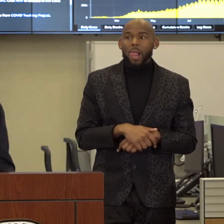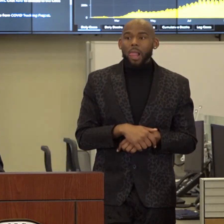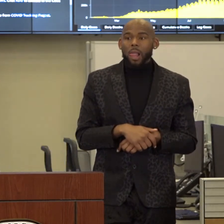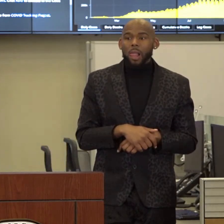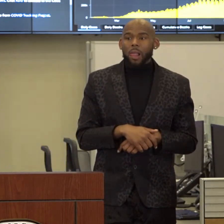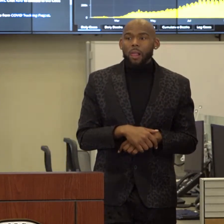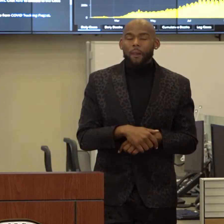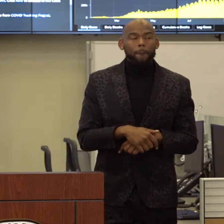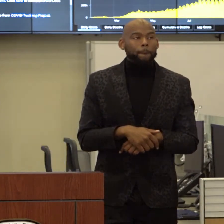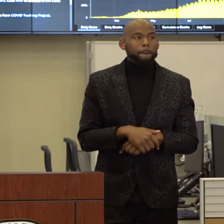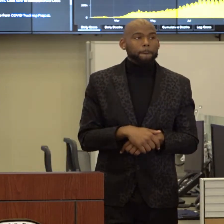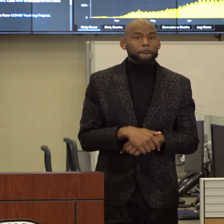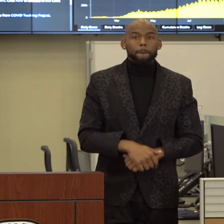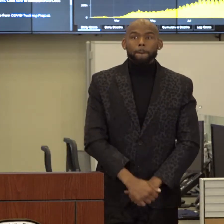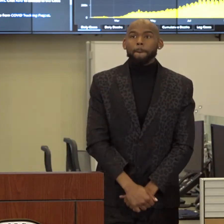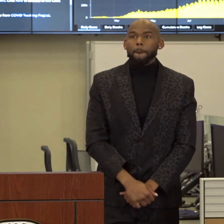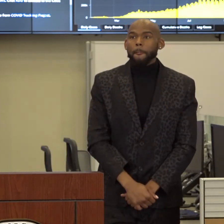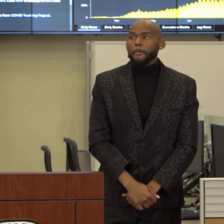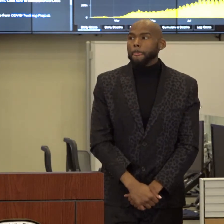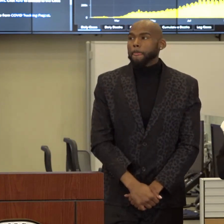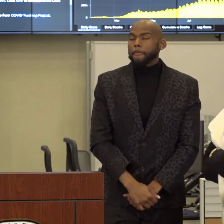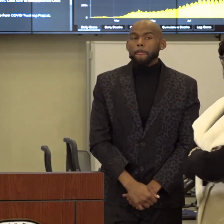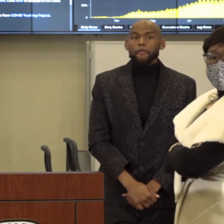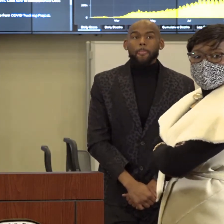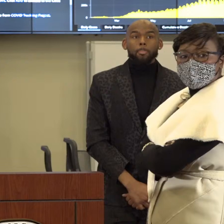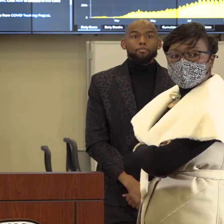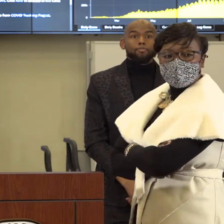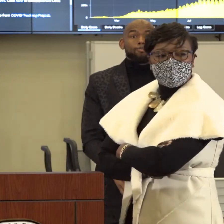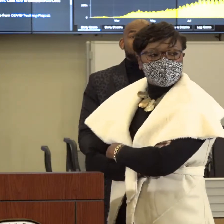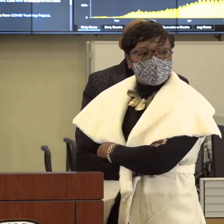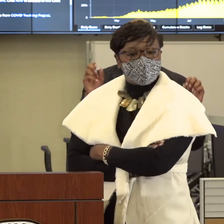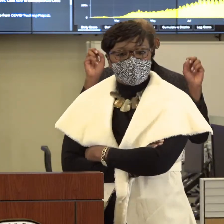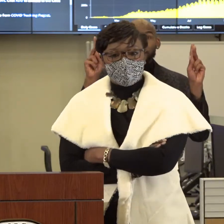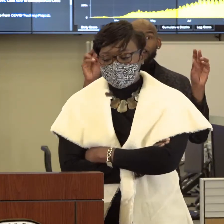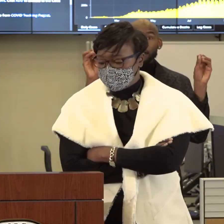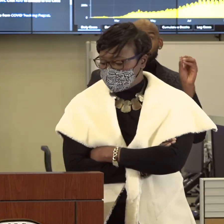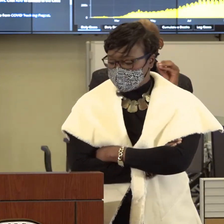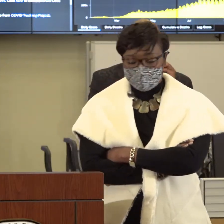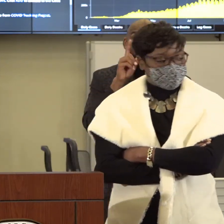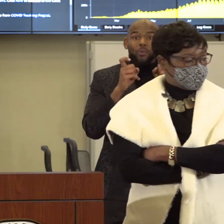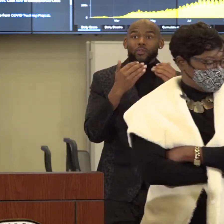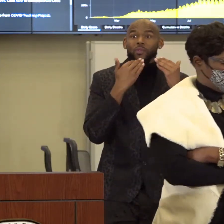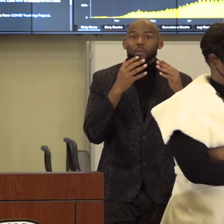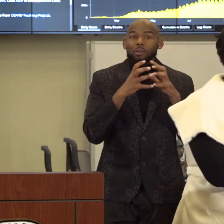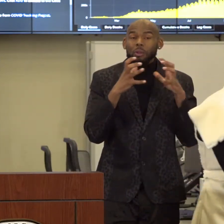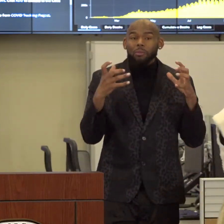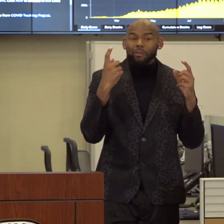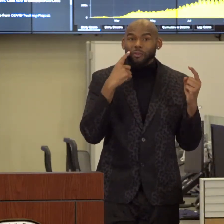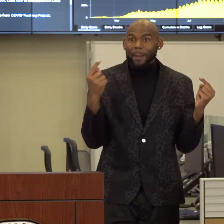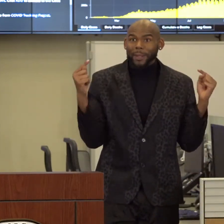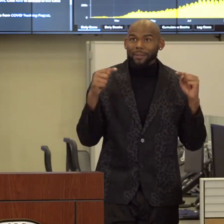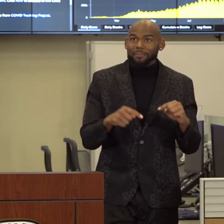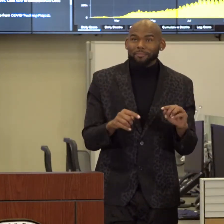Sorry, thank you. All right, if there are no further questions, thank you all so much for coming.